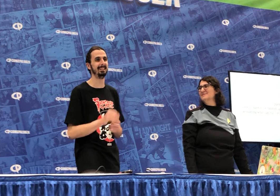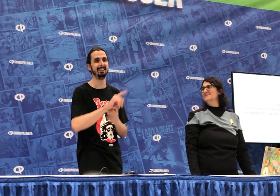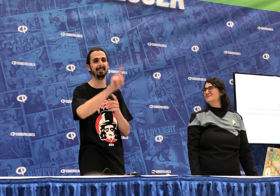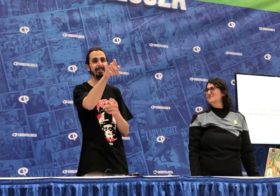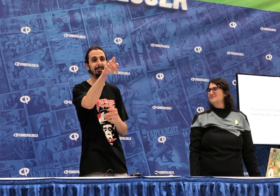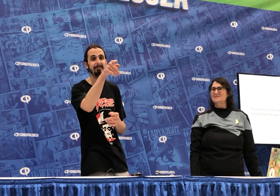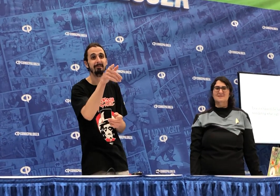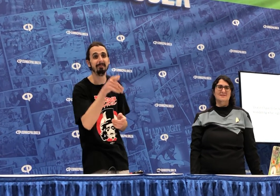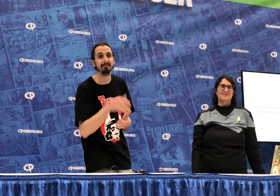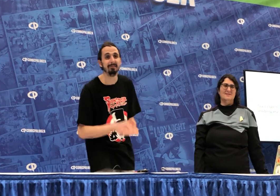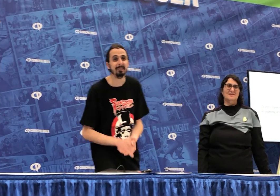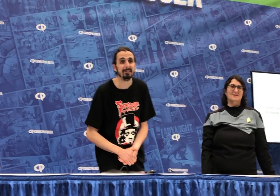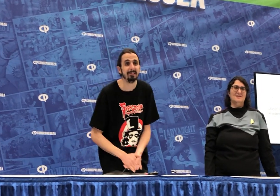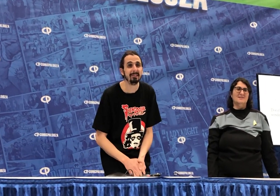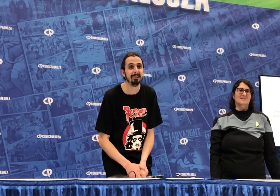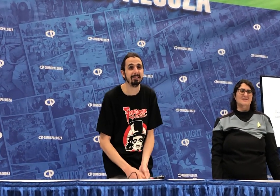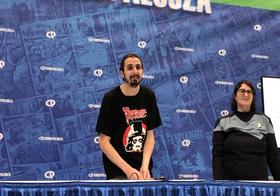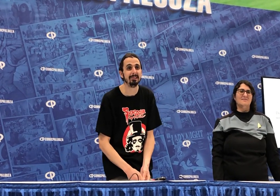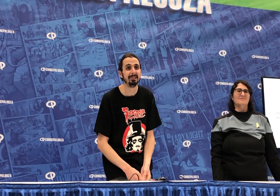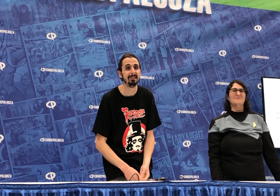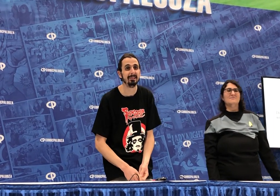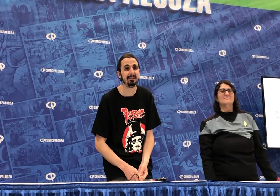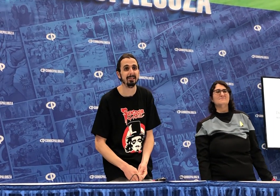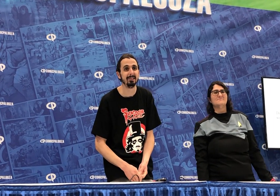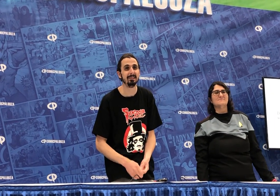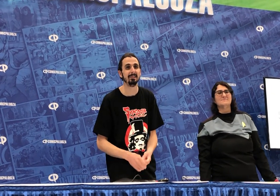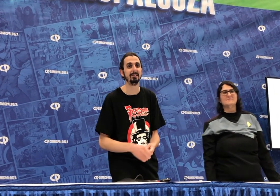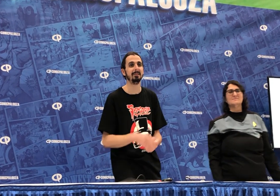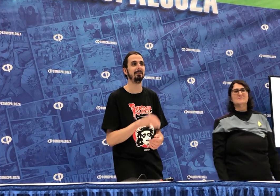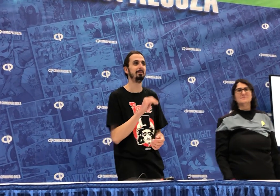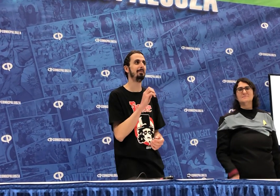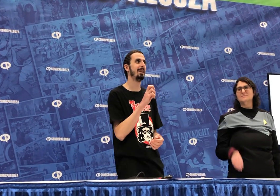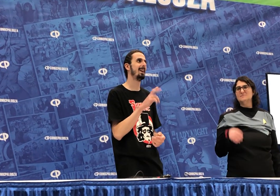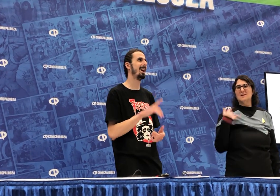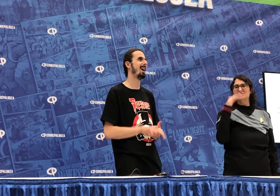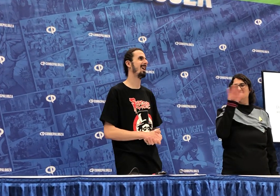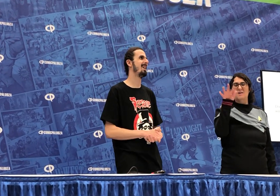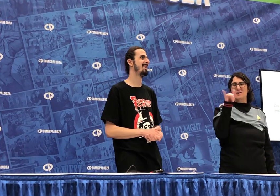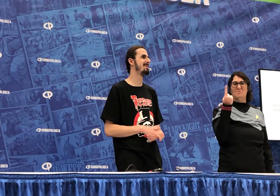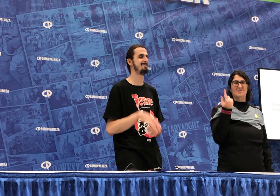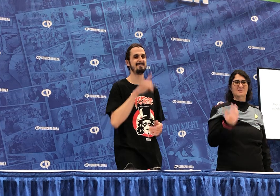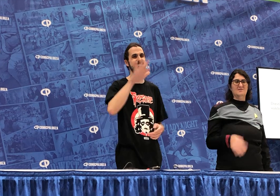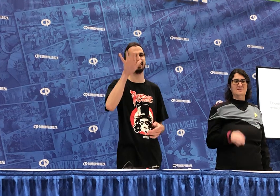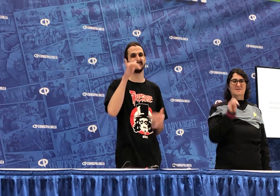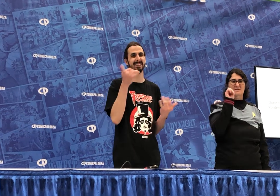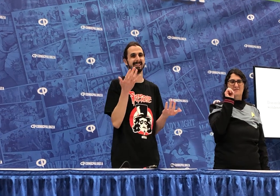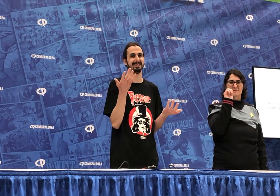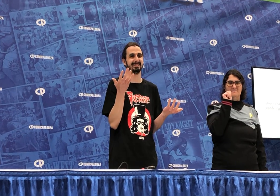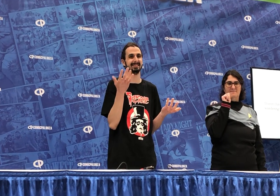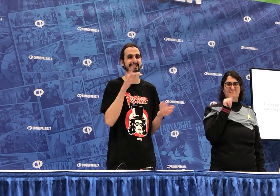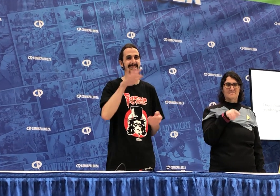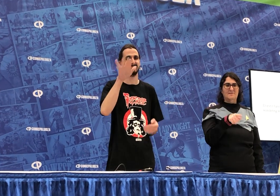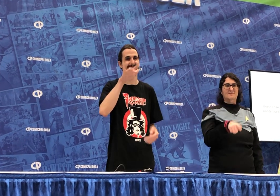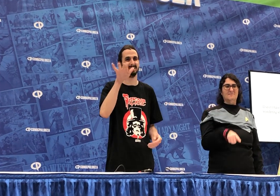The other interpreter said, the new one, not the old one. What about Marvel? I spelled that one.